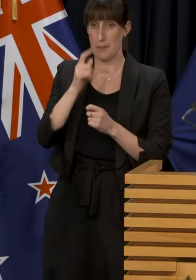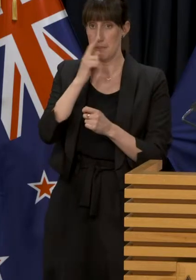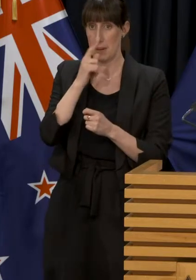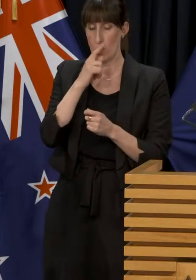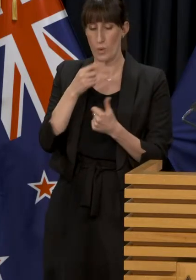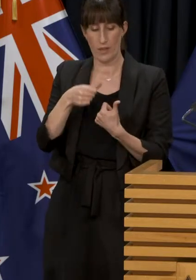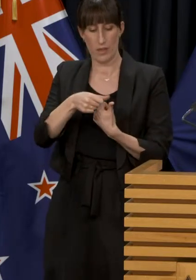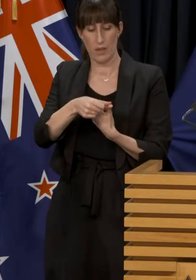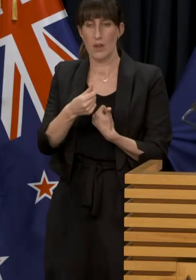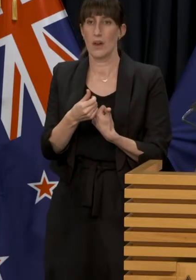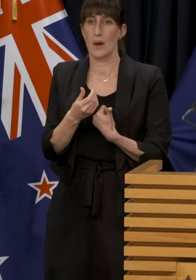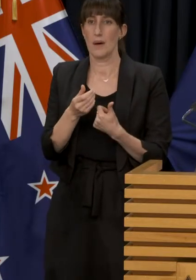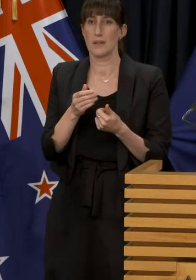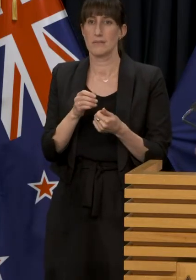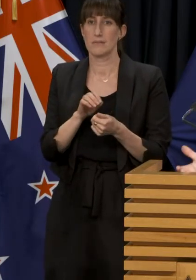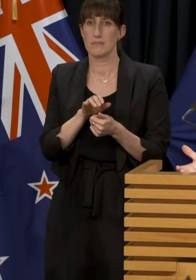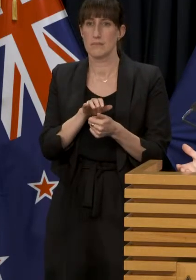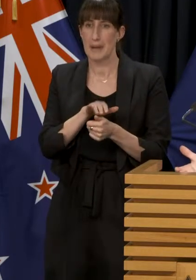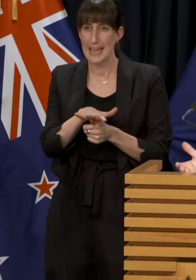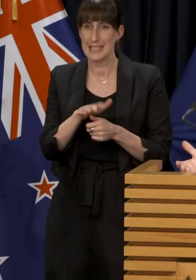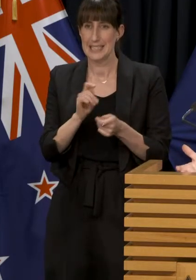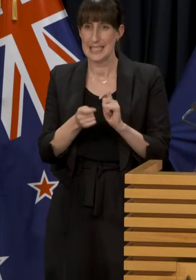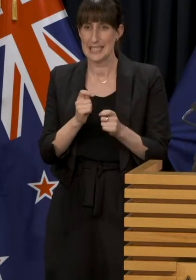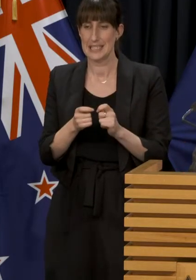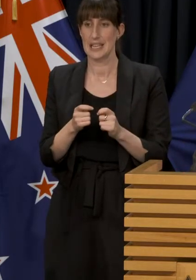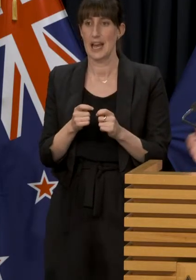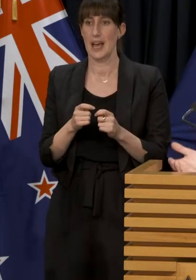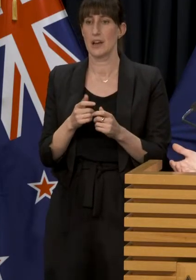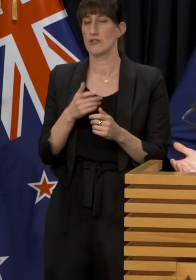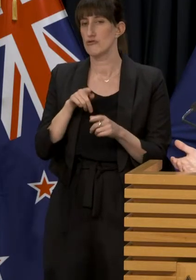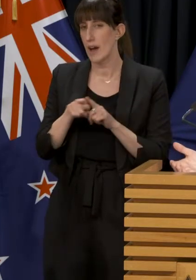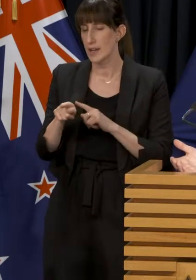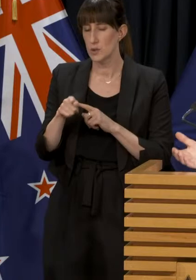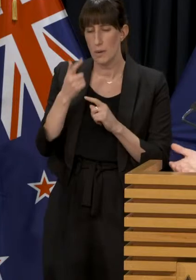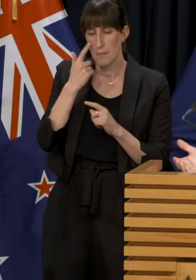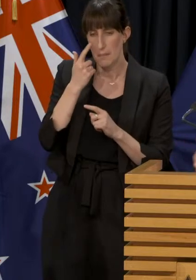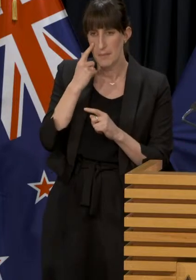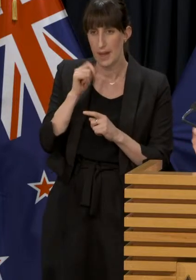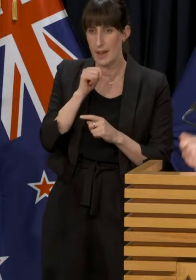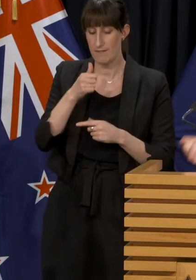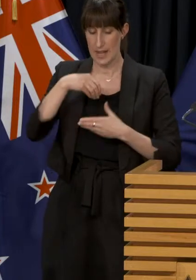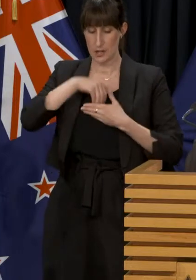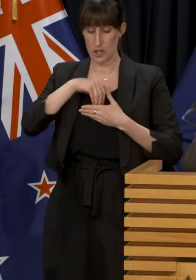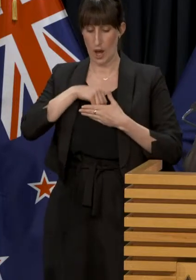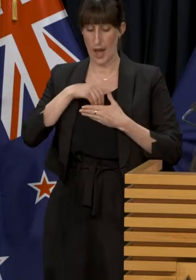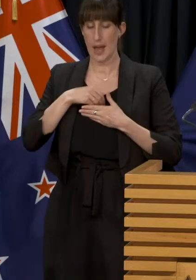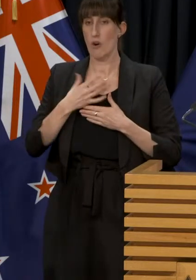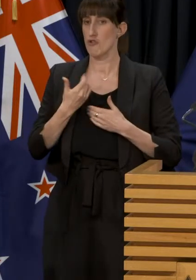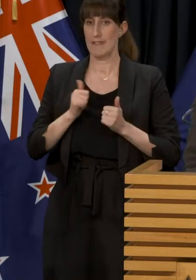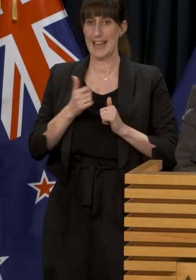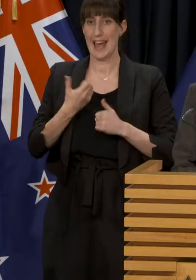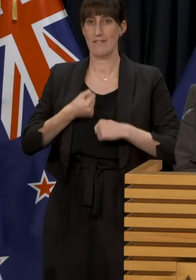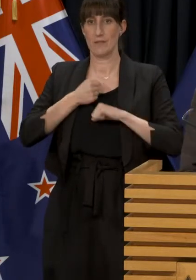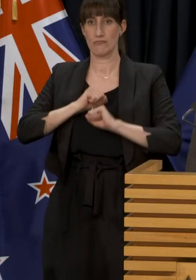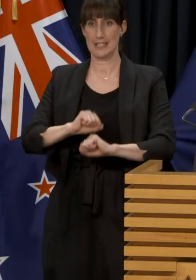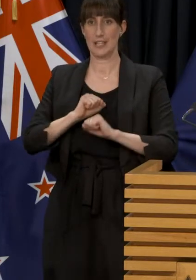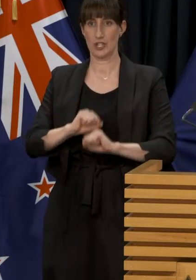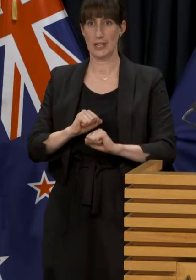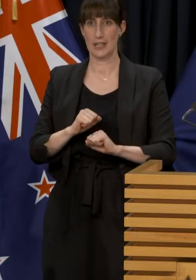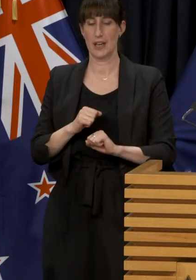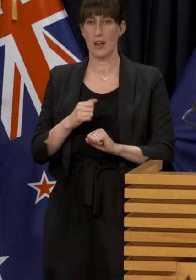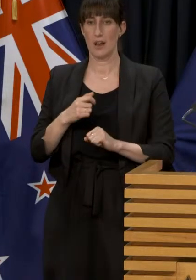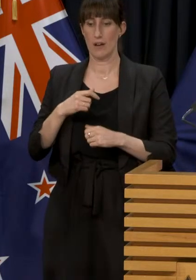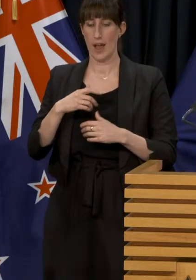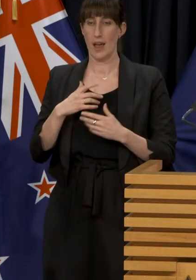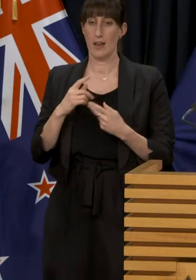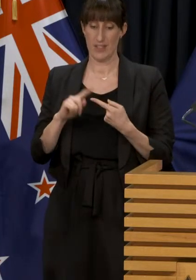we're also now deploying serology testing as part of that to see if these people have got antibodies, so may have been previously infected. That's the